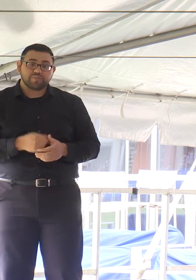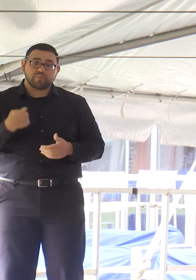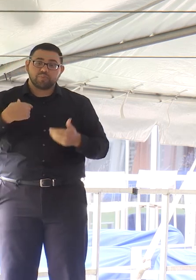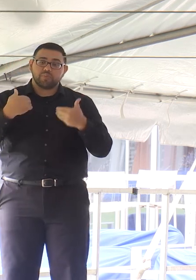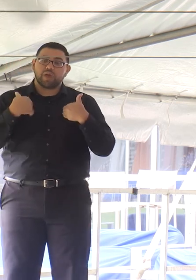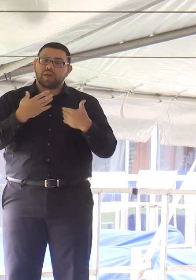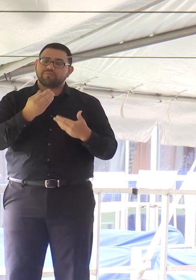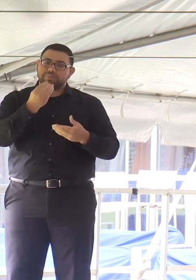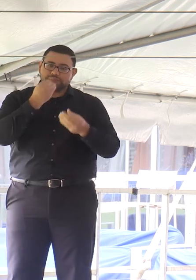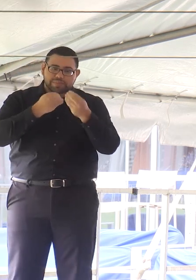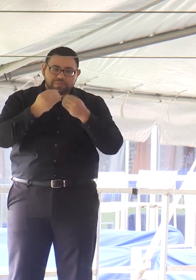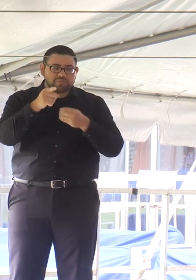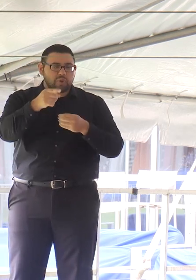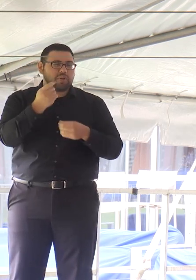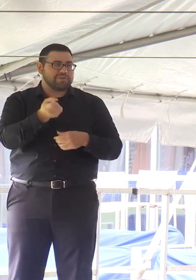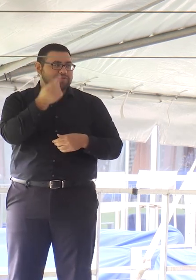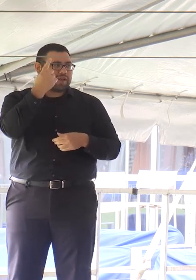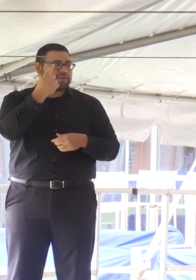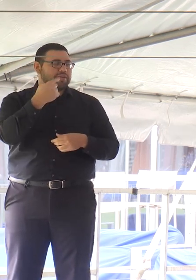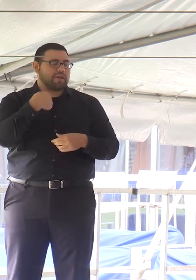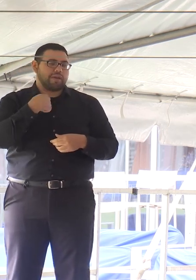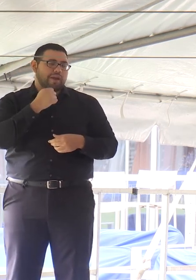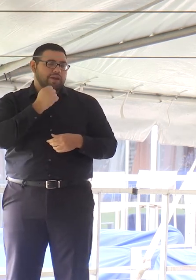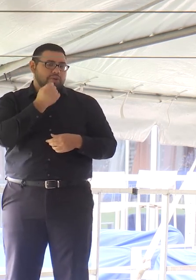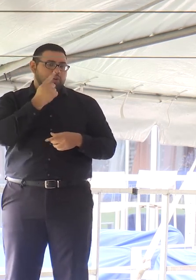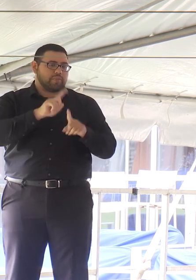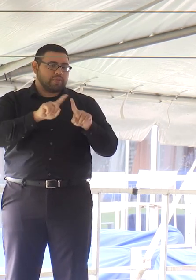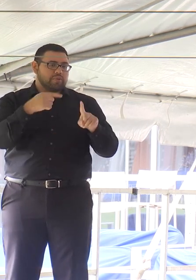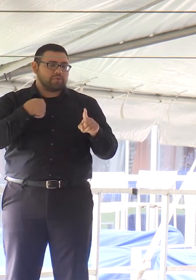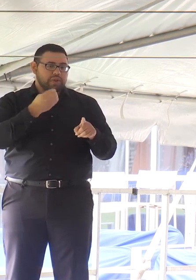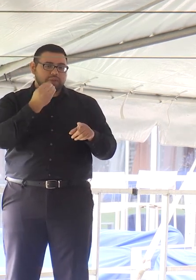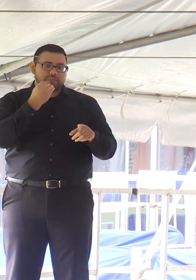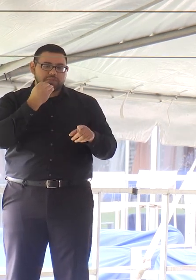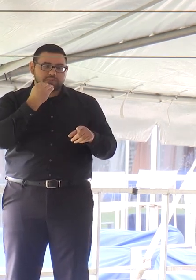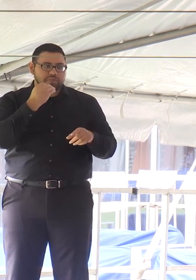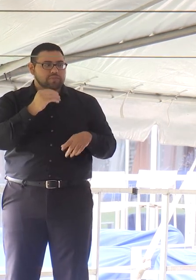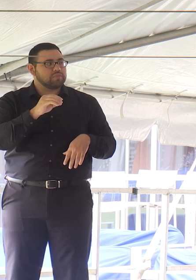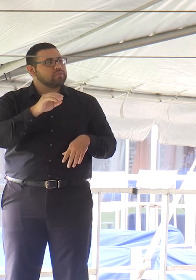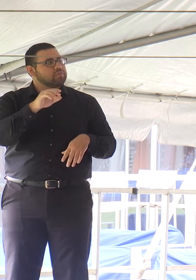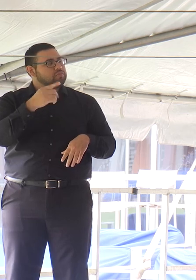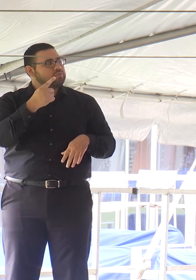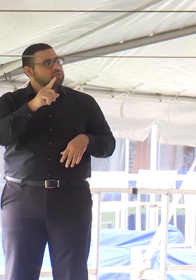we had dinner. Y'all may understand this, I don't, but we had dinner at the Country Club in